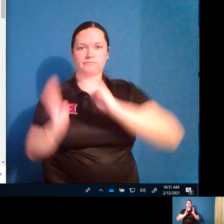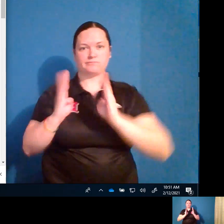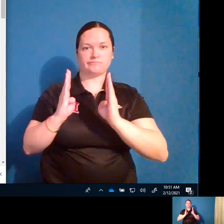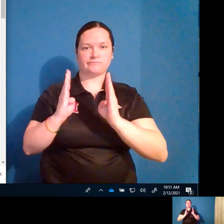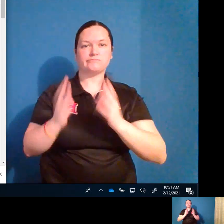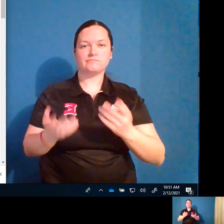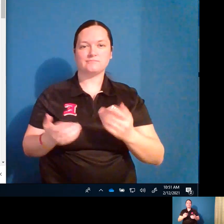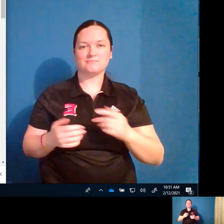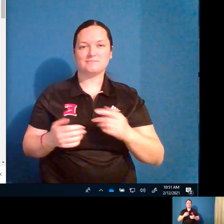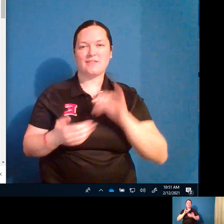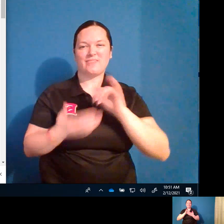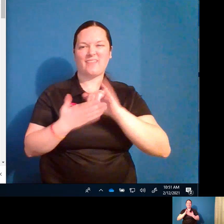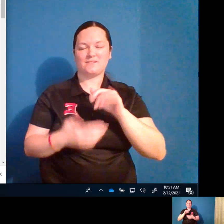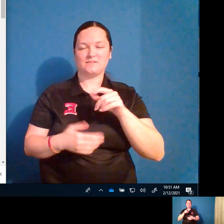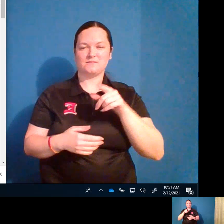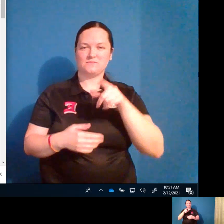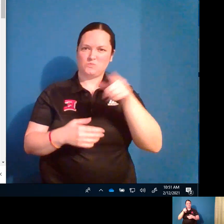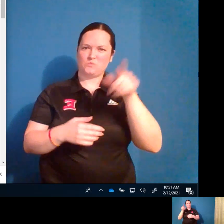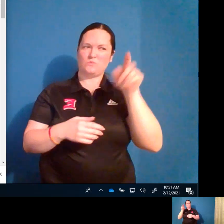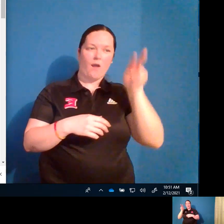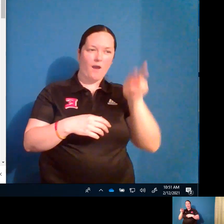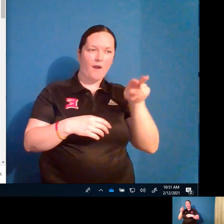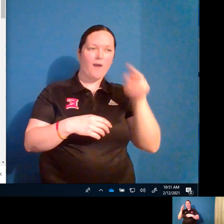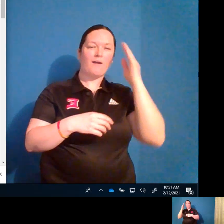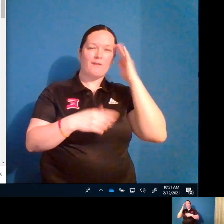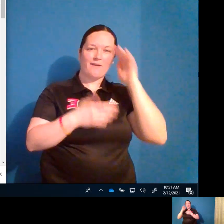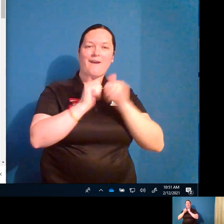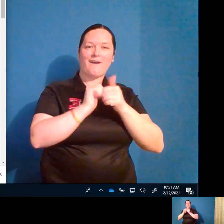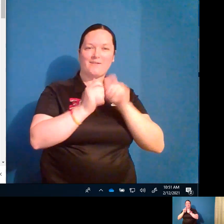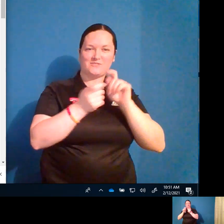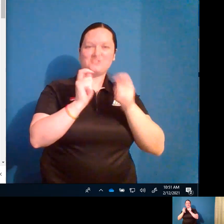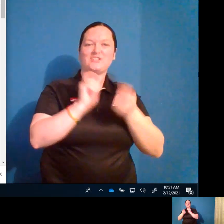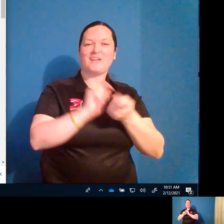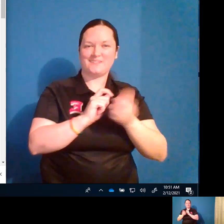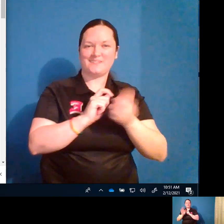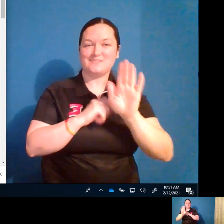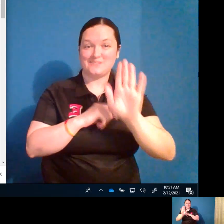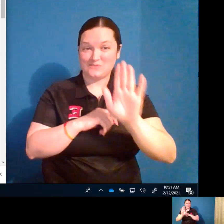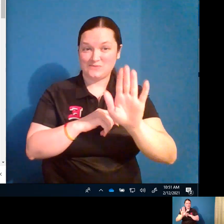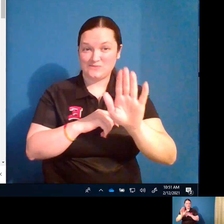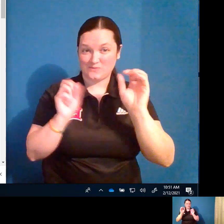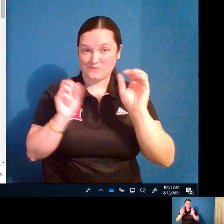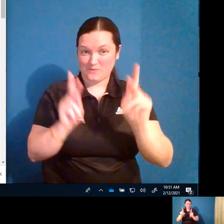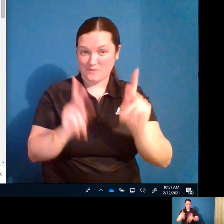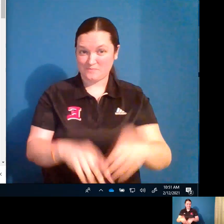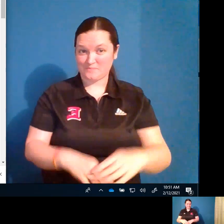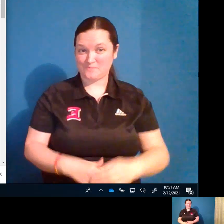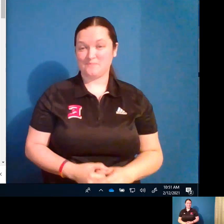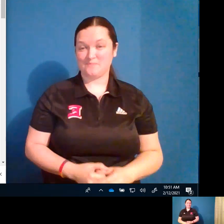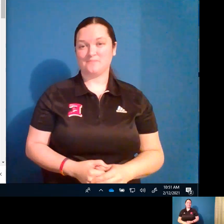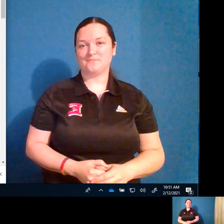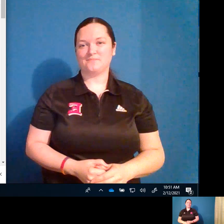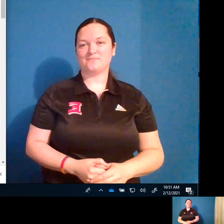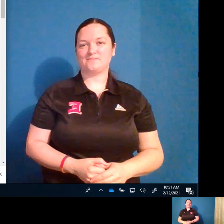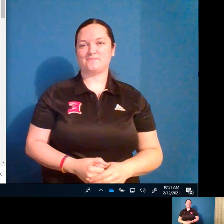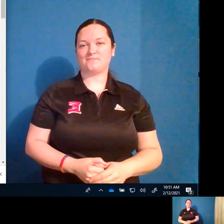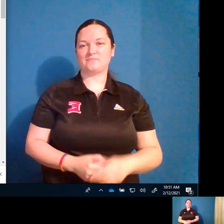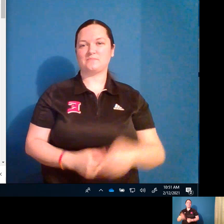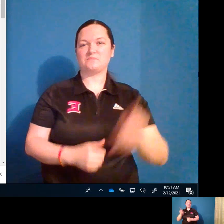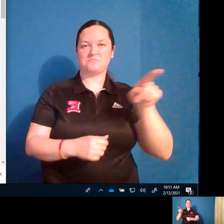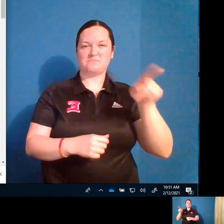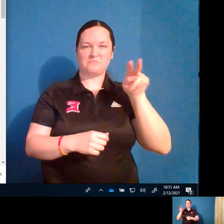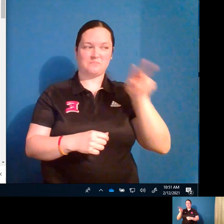understand how to change your gradient. Okay. Right there. So I can change